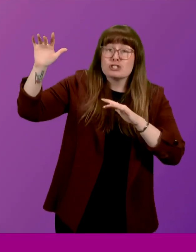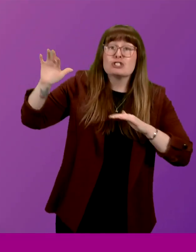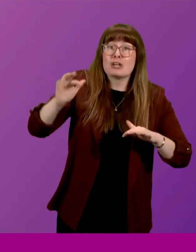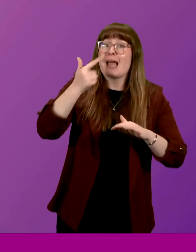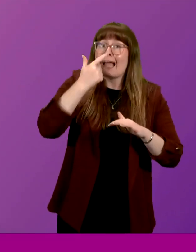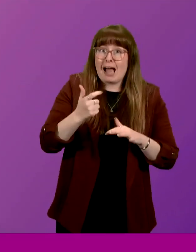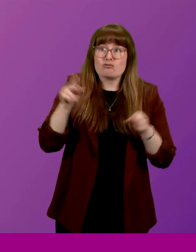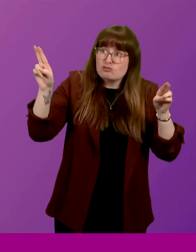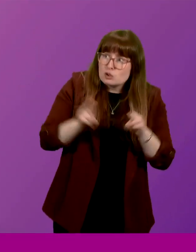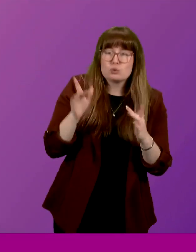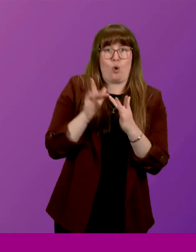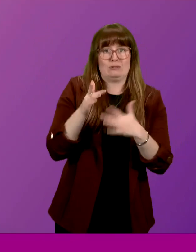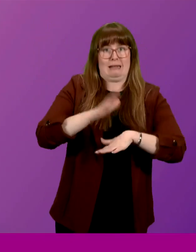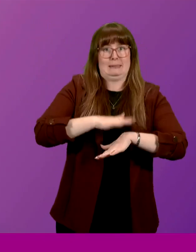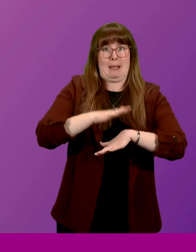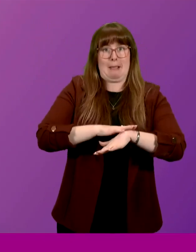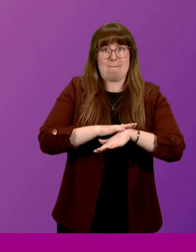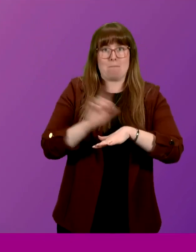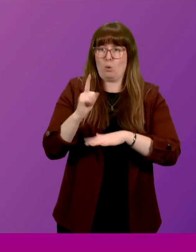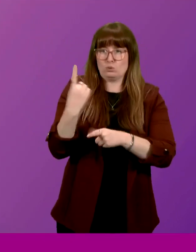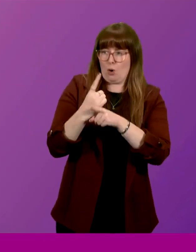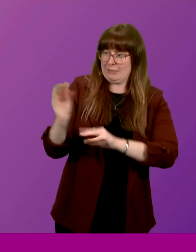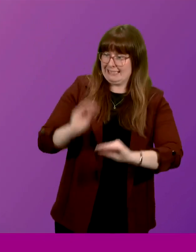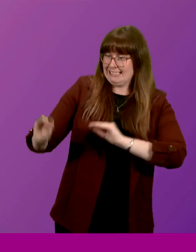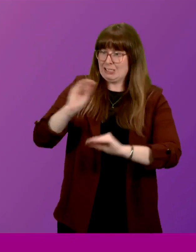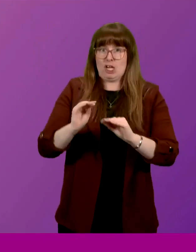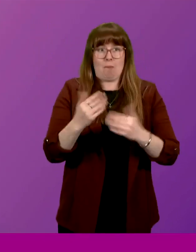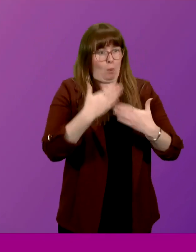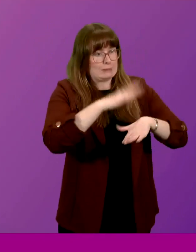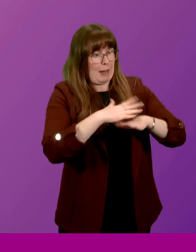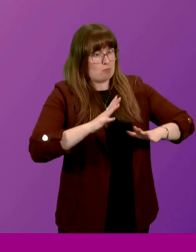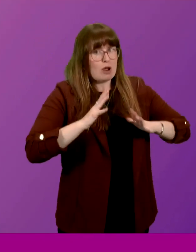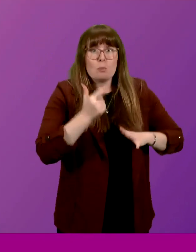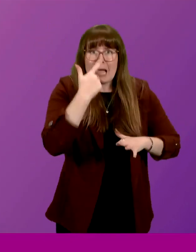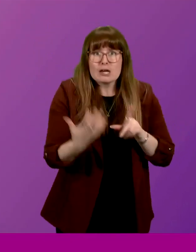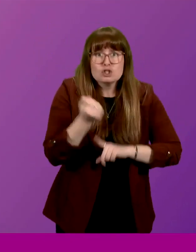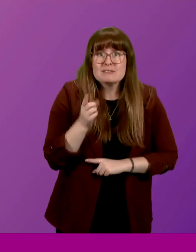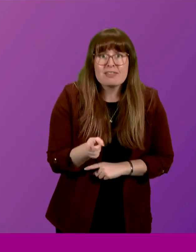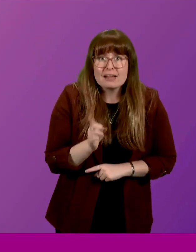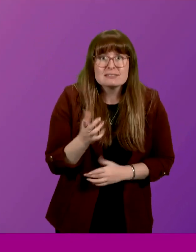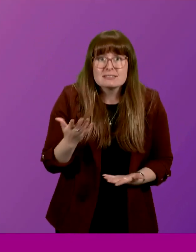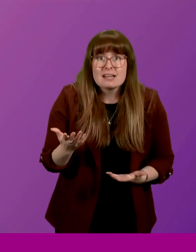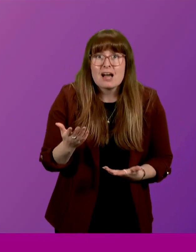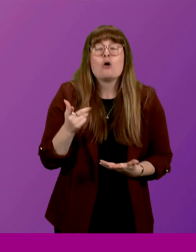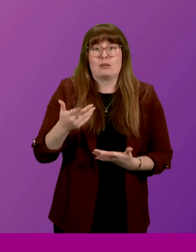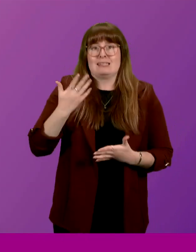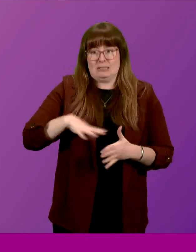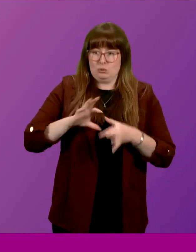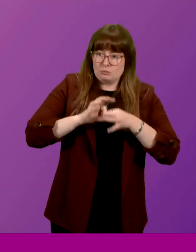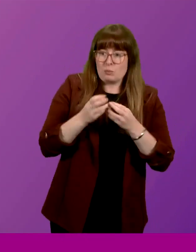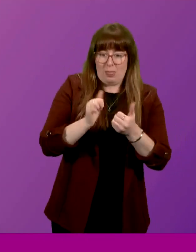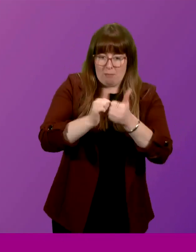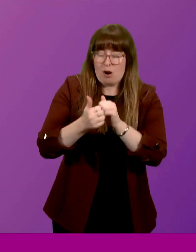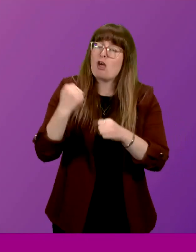class contact time in the way that Mr Cole-Hamilton puts to me, but it needs progress from our local authority partners, and the government will be insisting upon